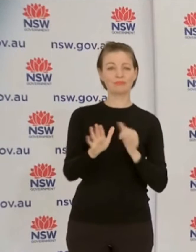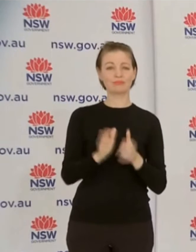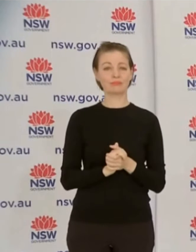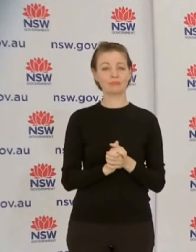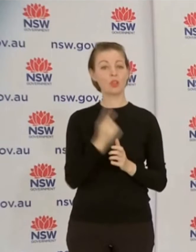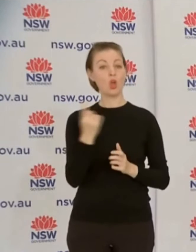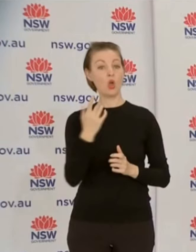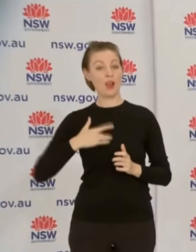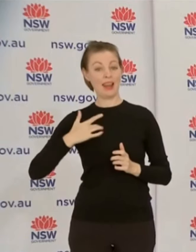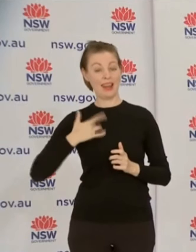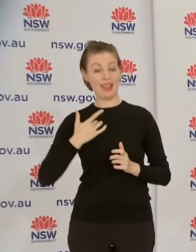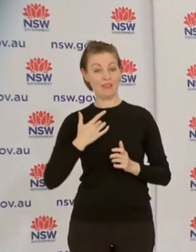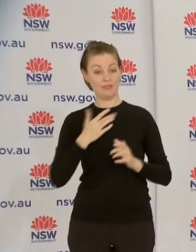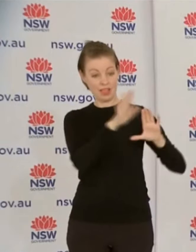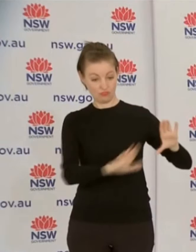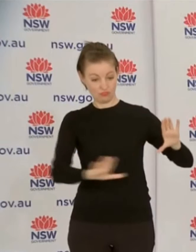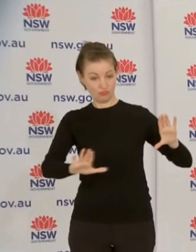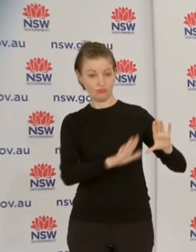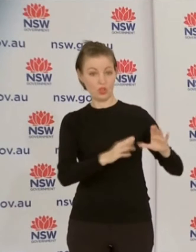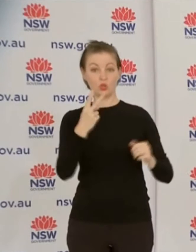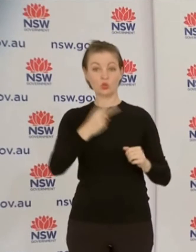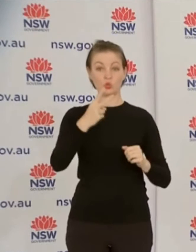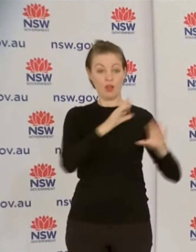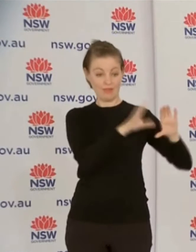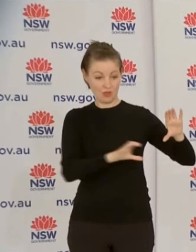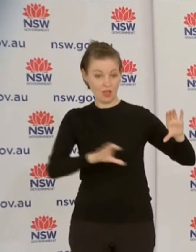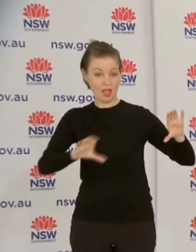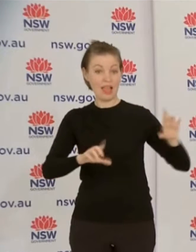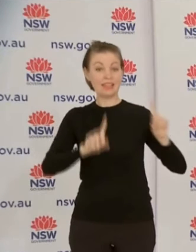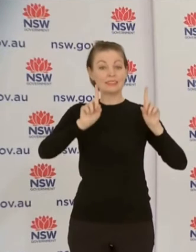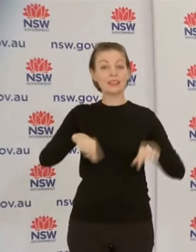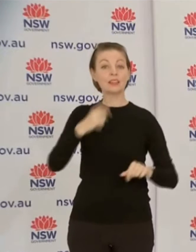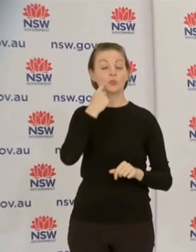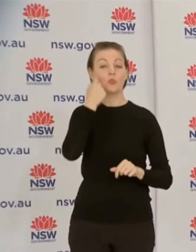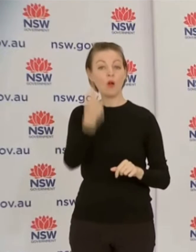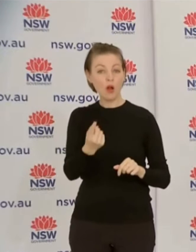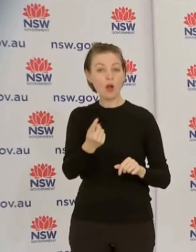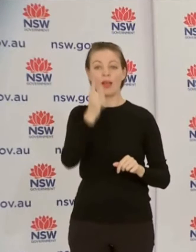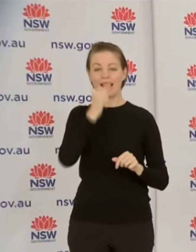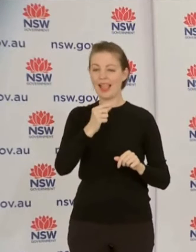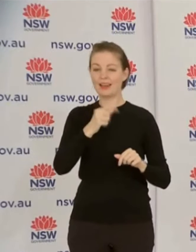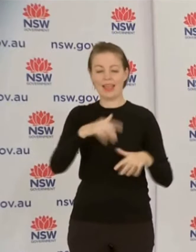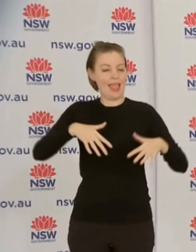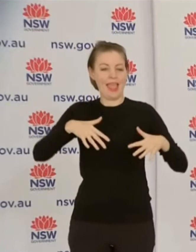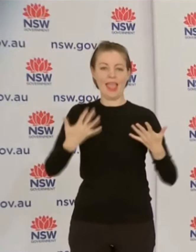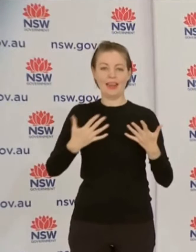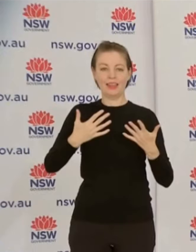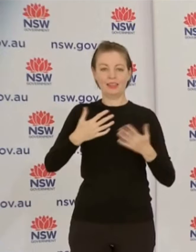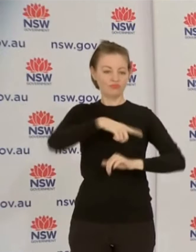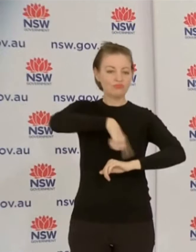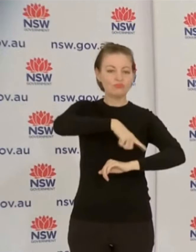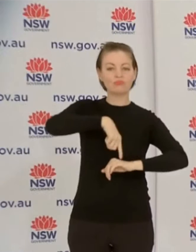of concern from 5 o'clock tomorrow morning will be able to have unlimited exercise. So previously we'd only allowed them an hour a day to